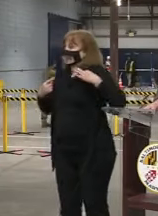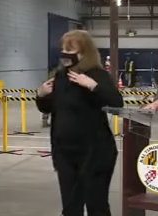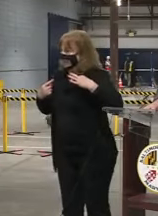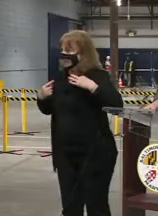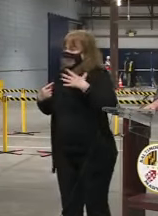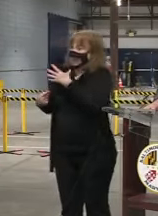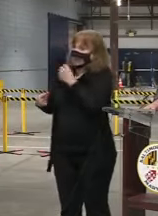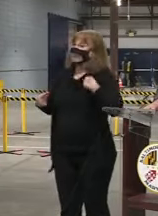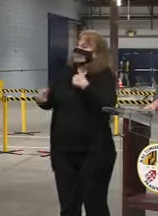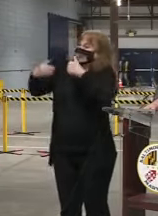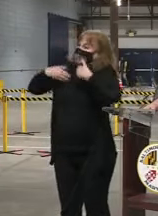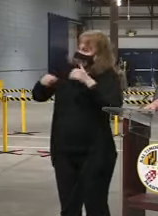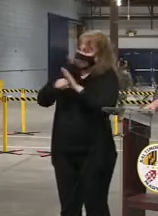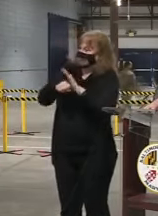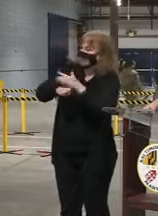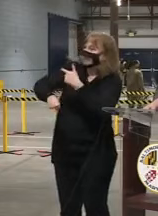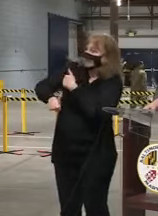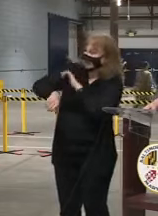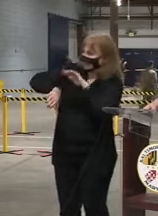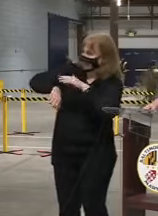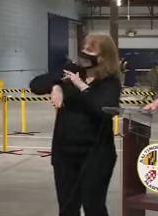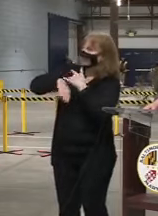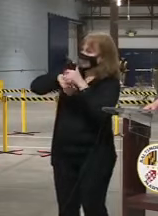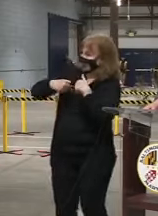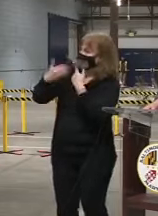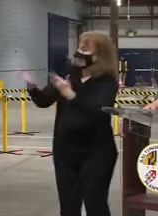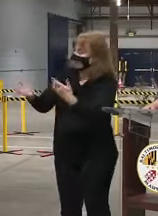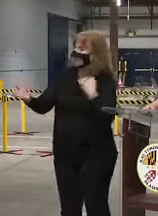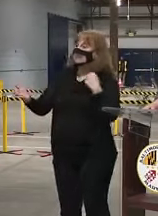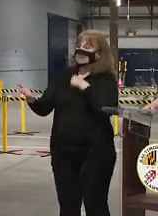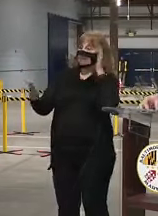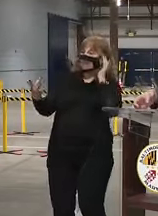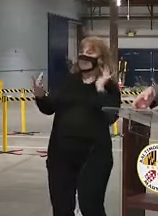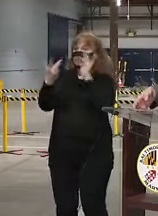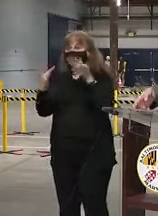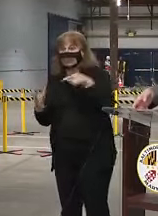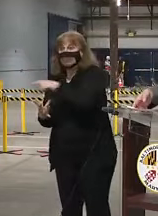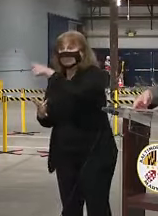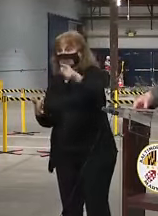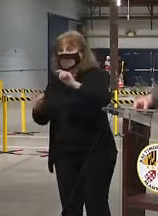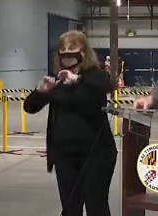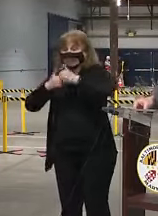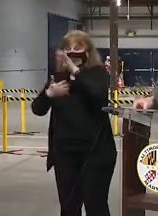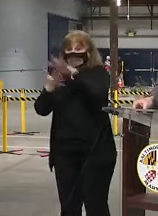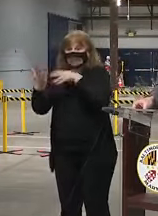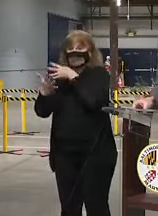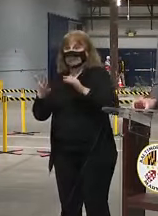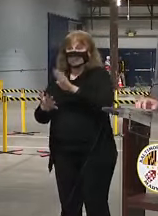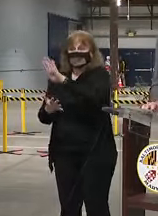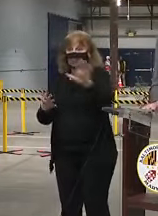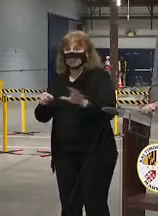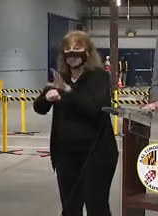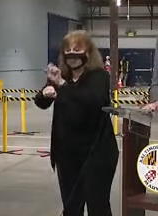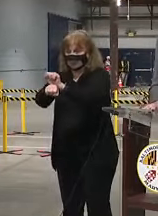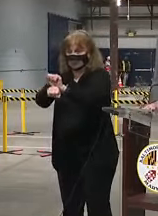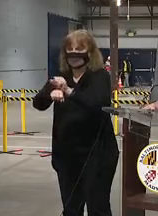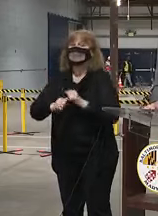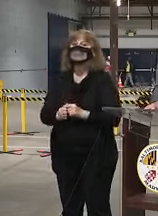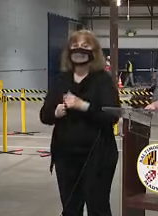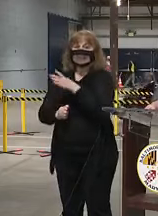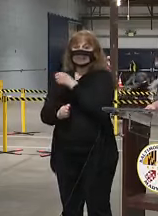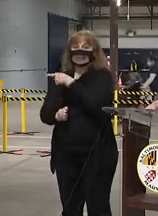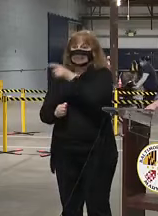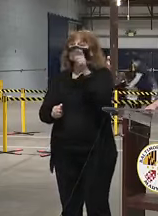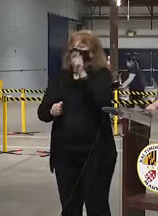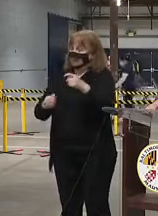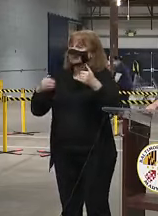and we have a vaccine available, we will reach out to you about how to schedule your appointment. And you